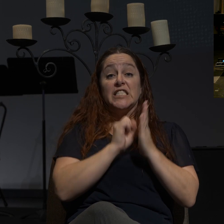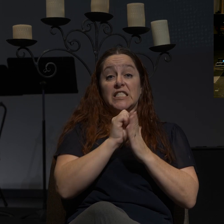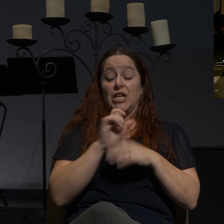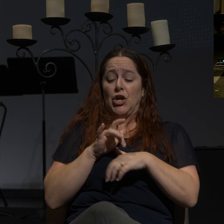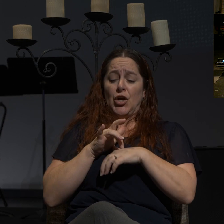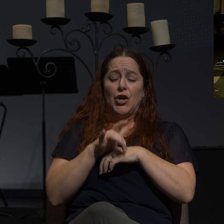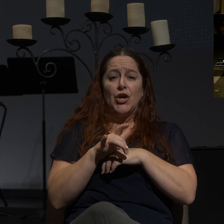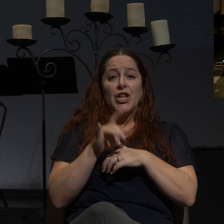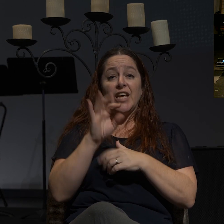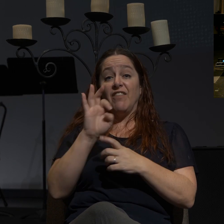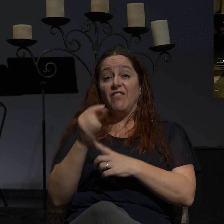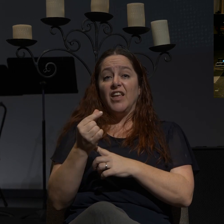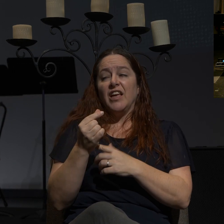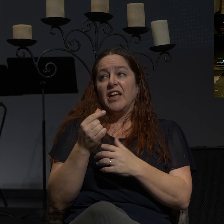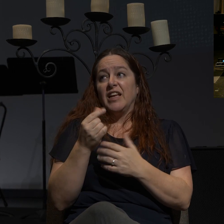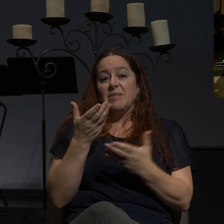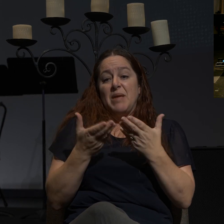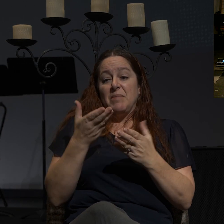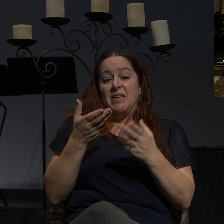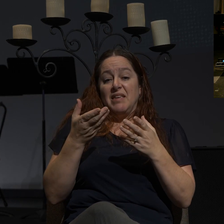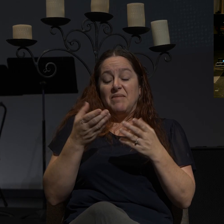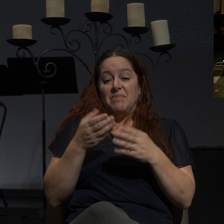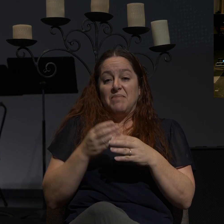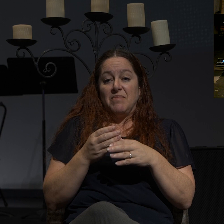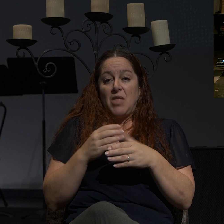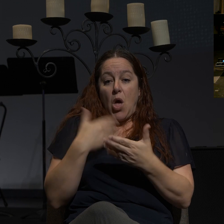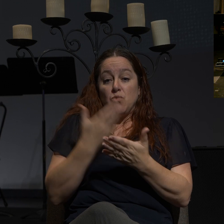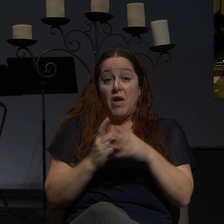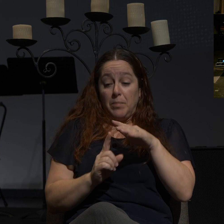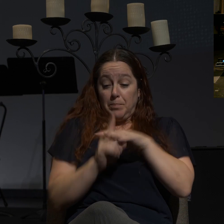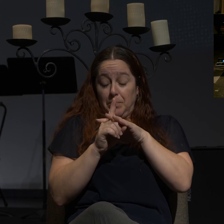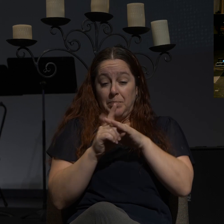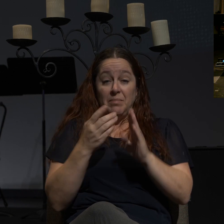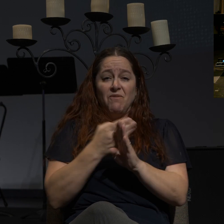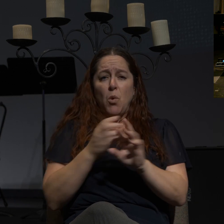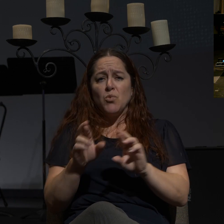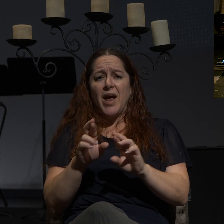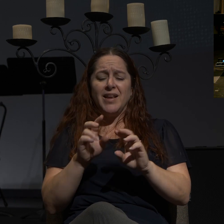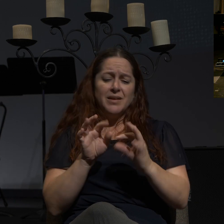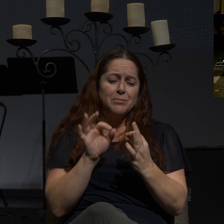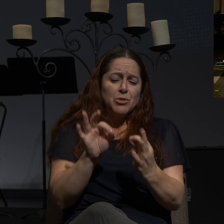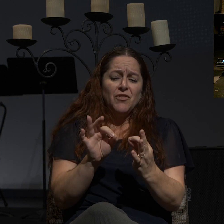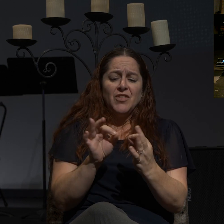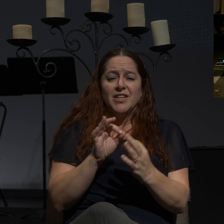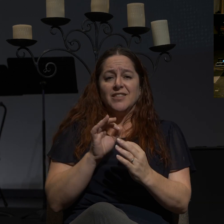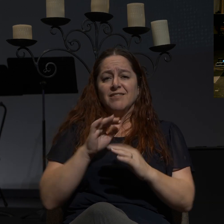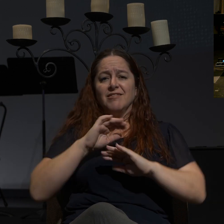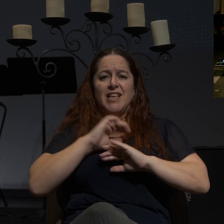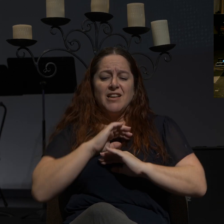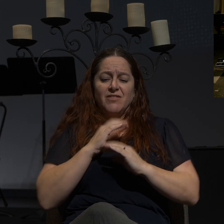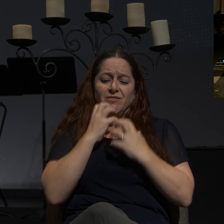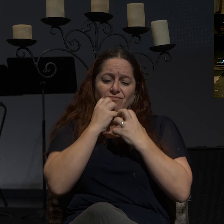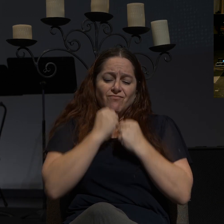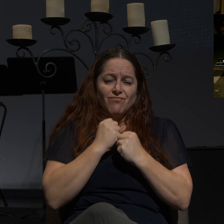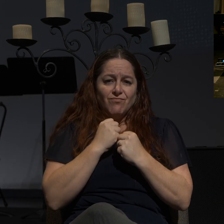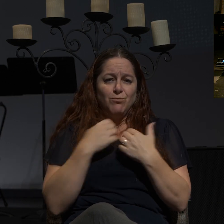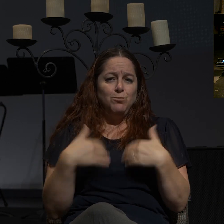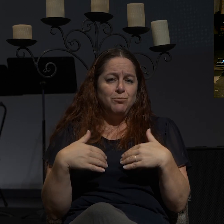early figs that come maybe before we're ready, and they're so perfect, and they're so satisfying, and they're so